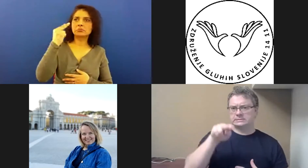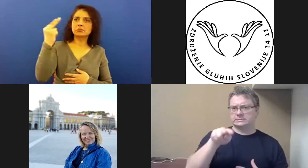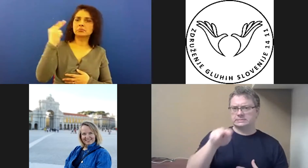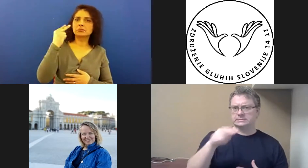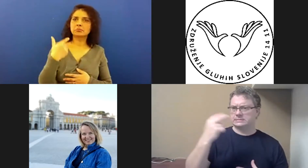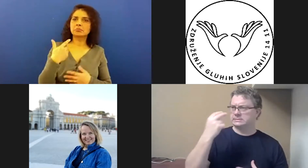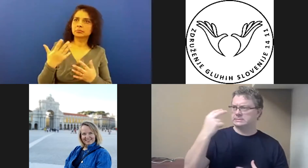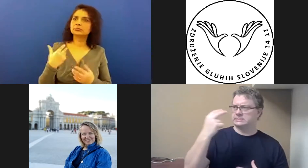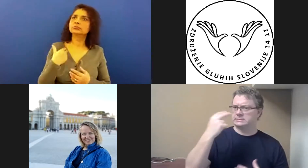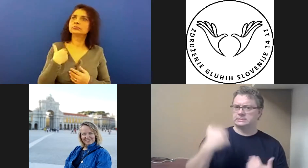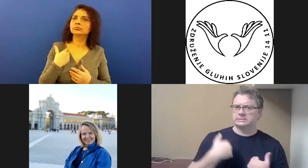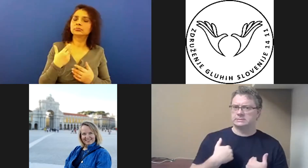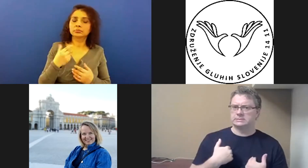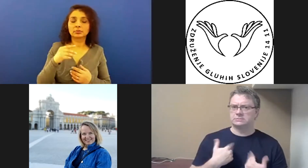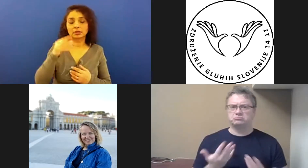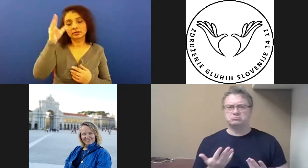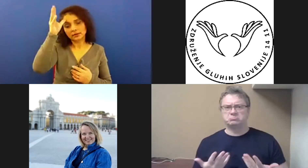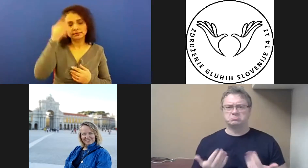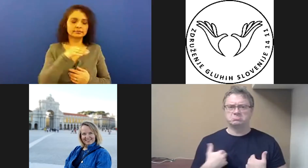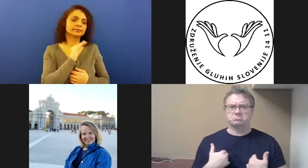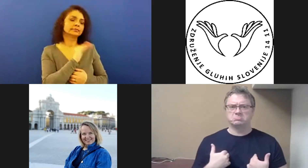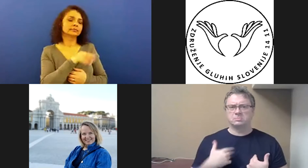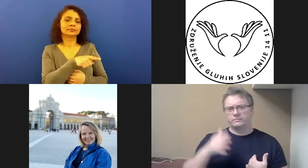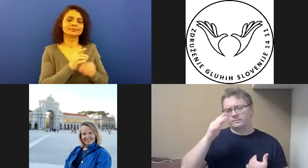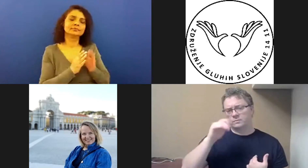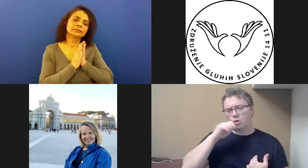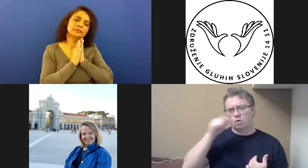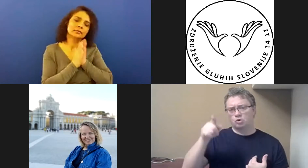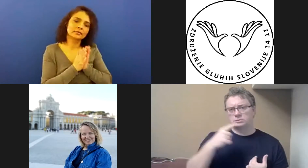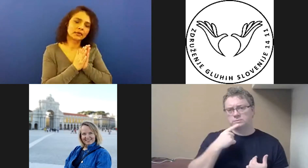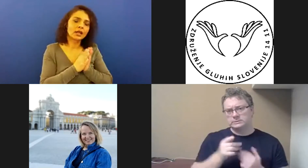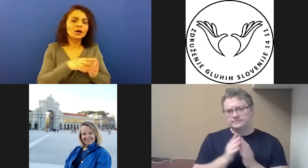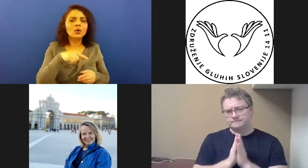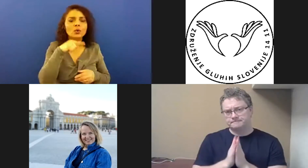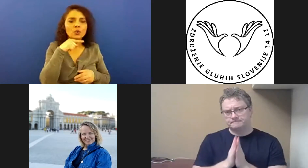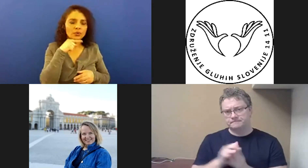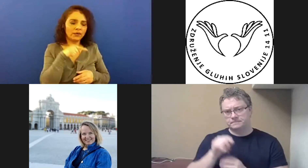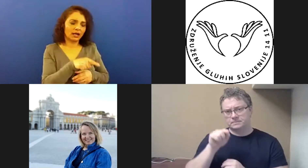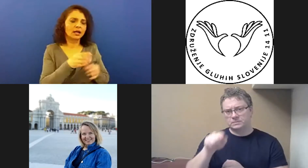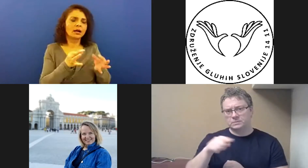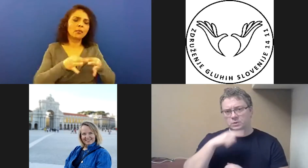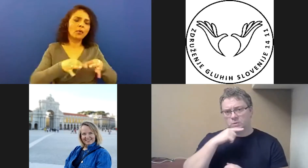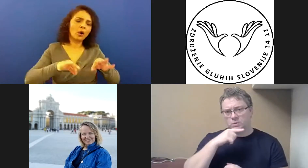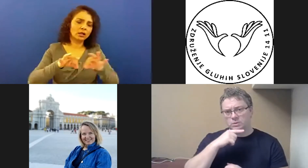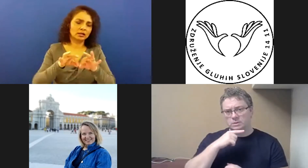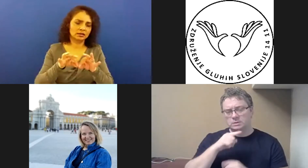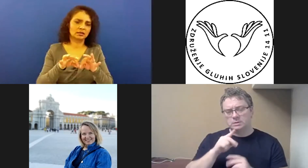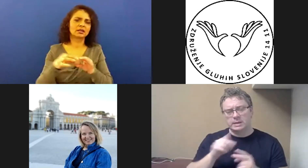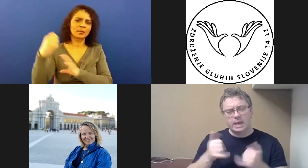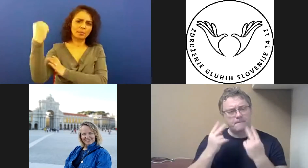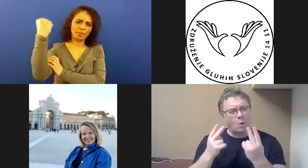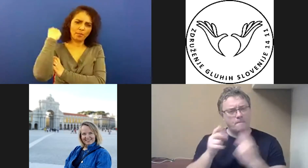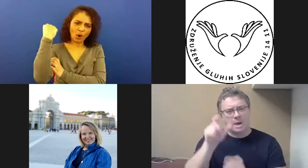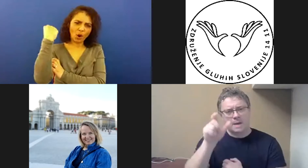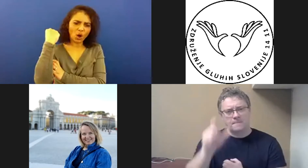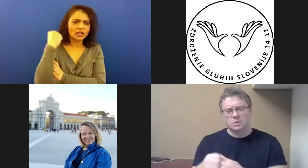And my father looked at me really with a worried look on his face. And my father